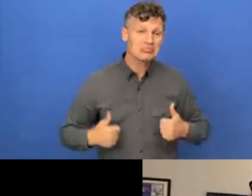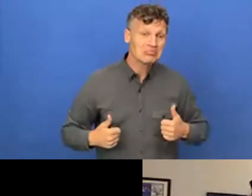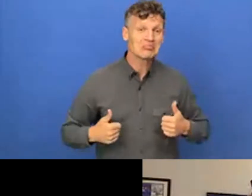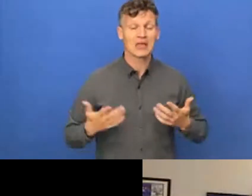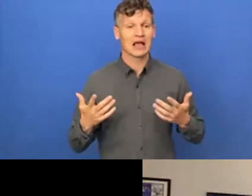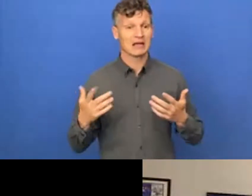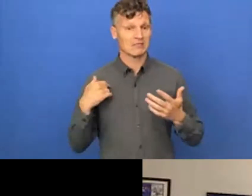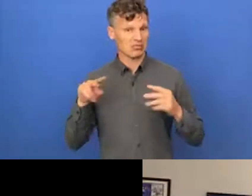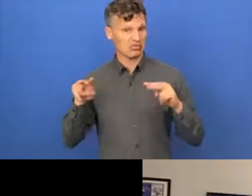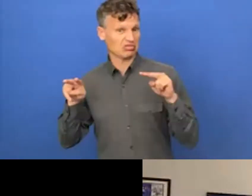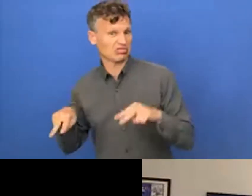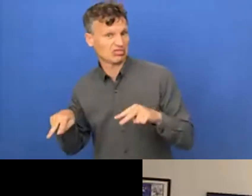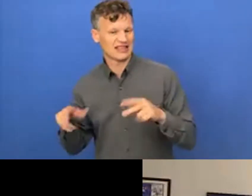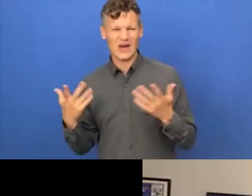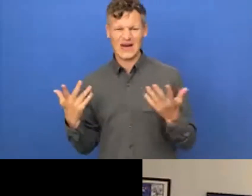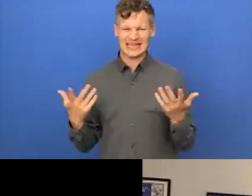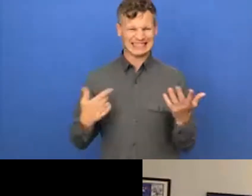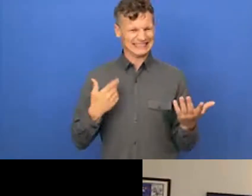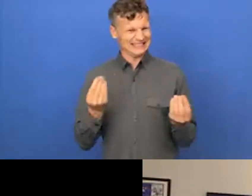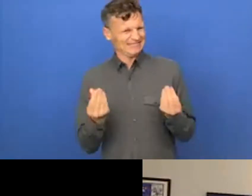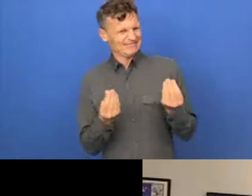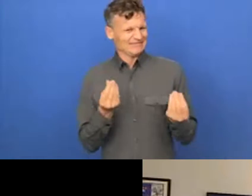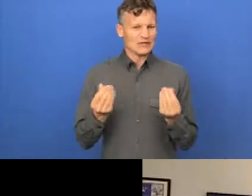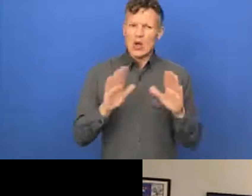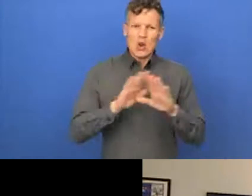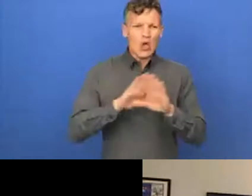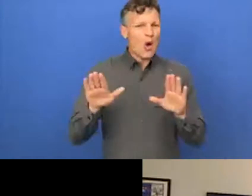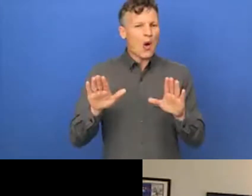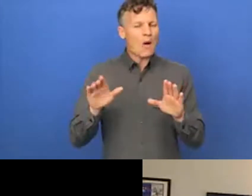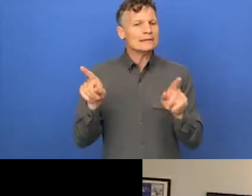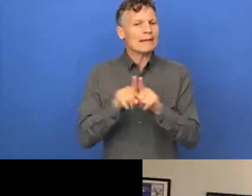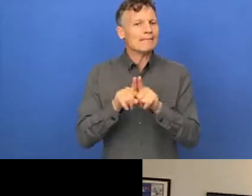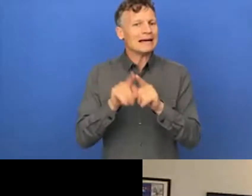of hard to parse, but what you see is that there's no setting that is particularly protective.